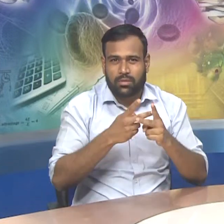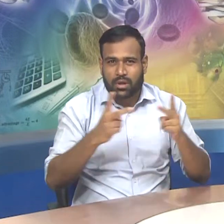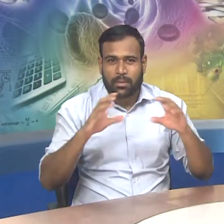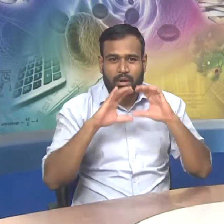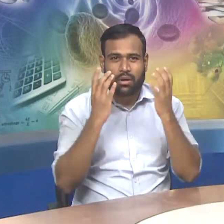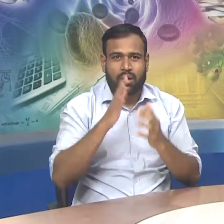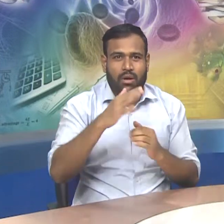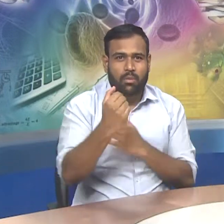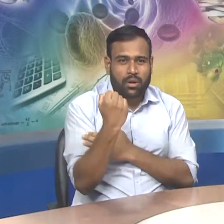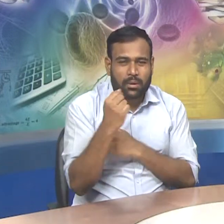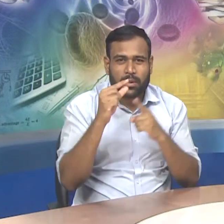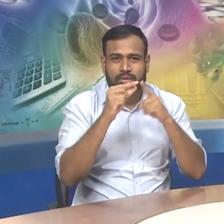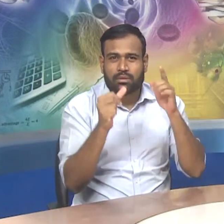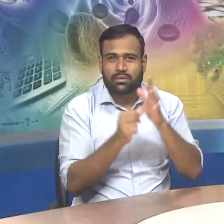So far we have understood the